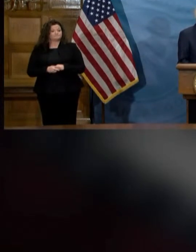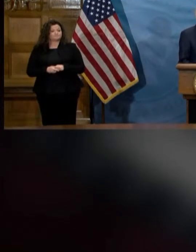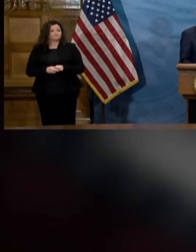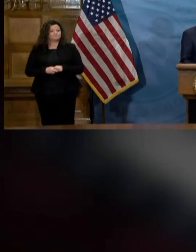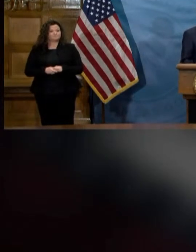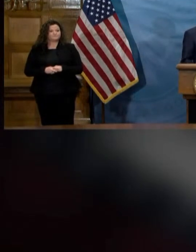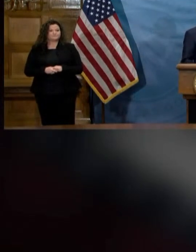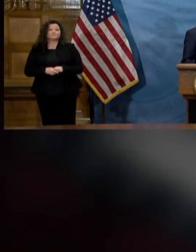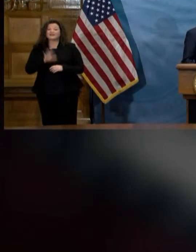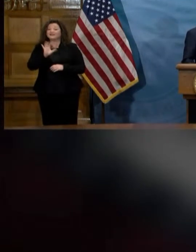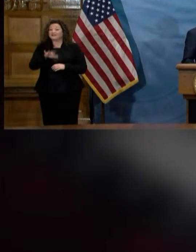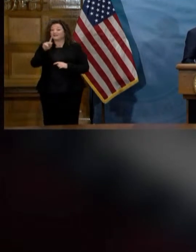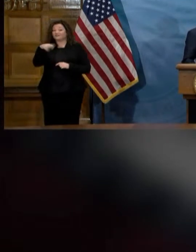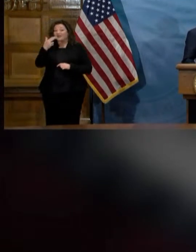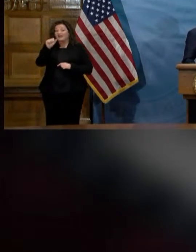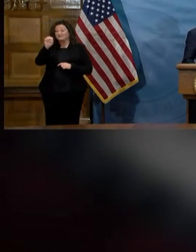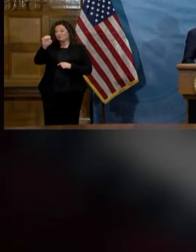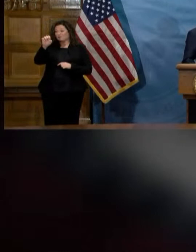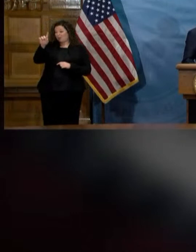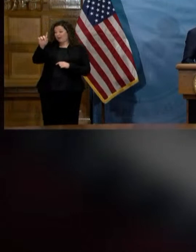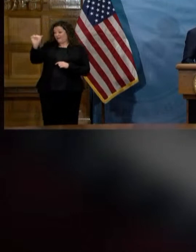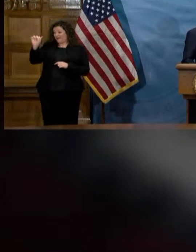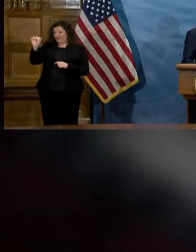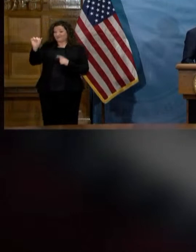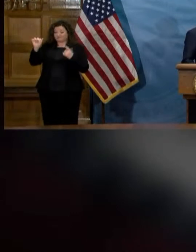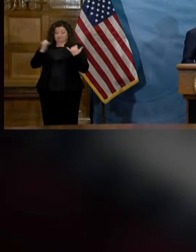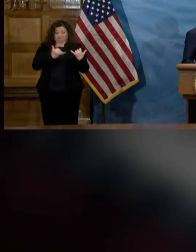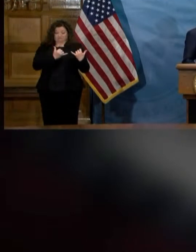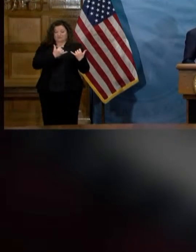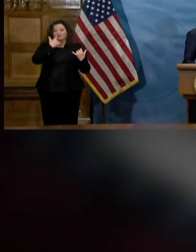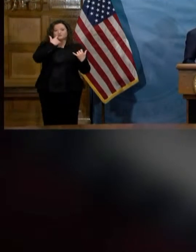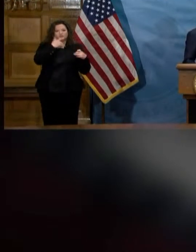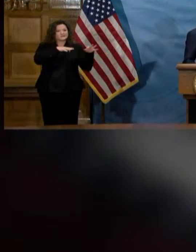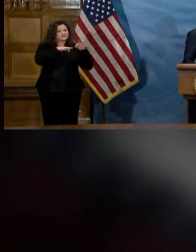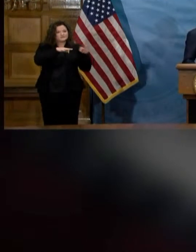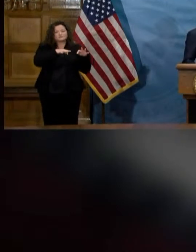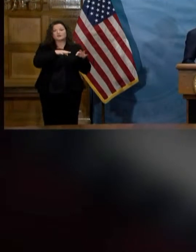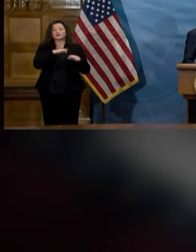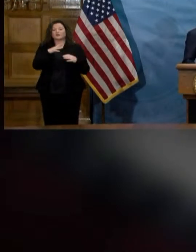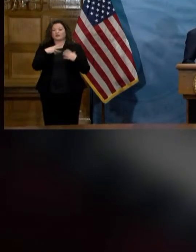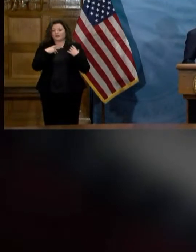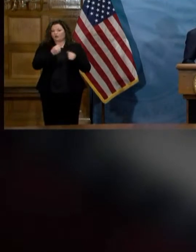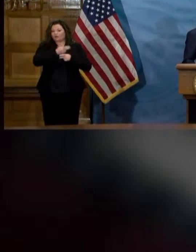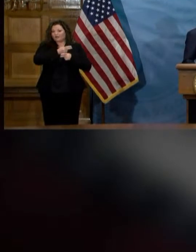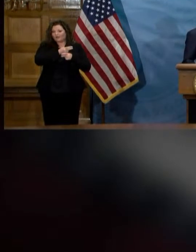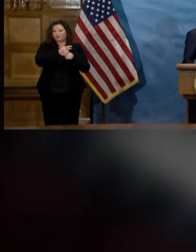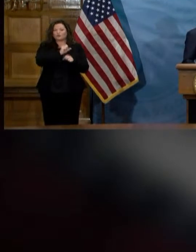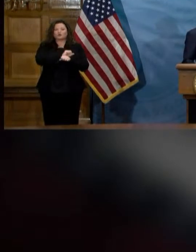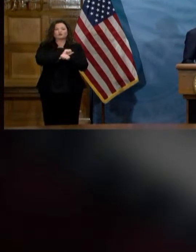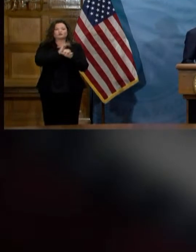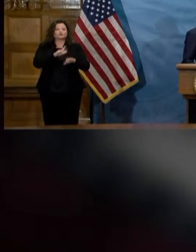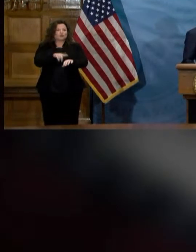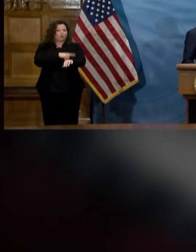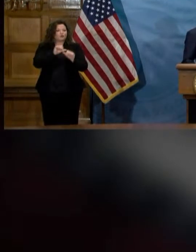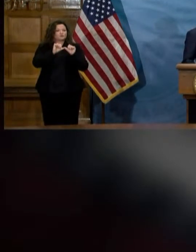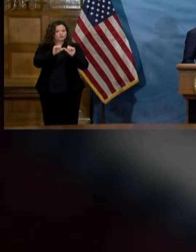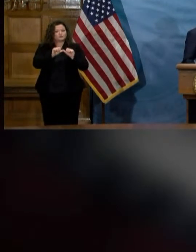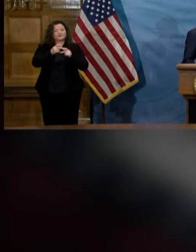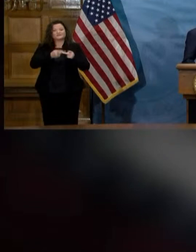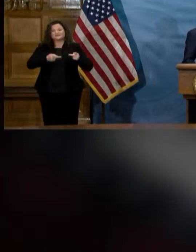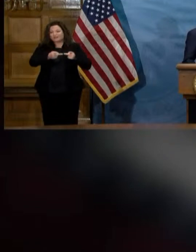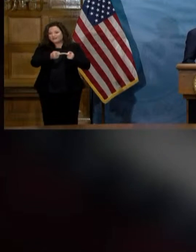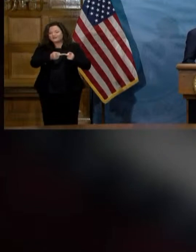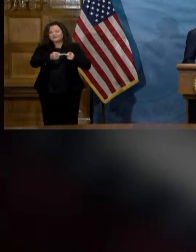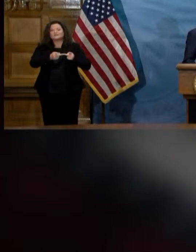this is phase 1A now that I just went through, which is the healthcare workers, the long-term care facilities, and our